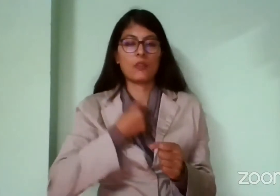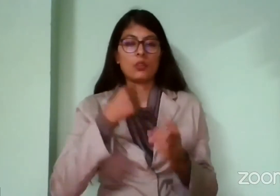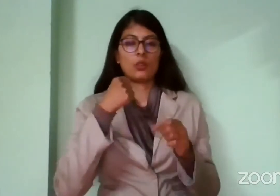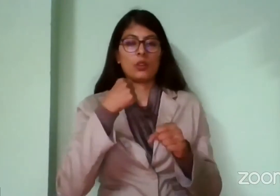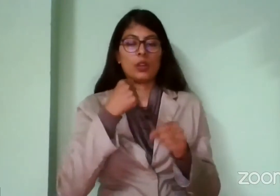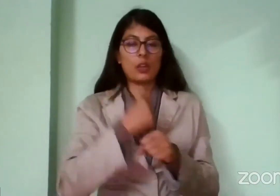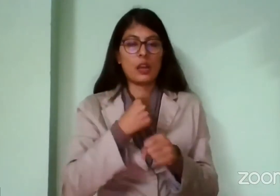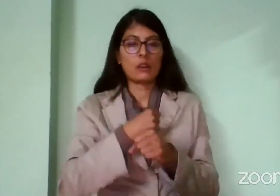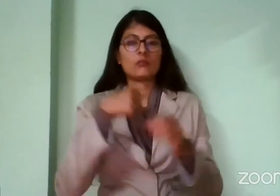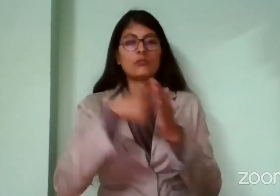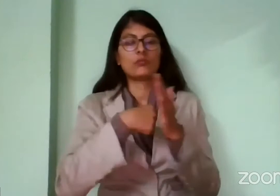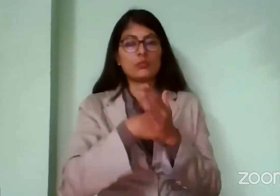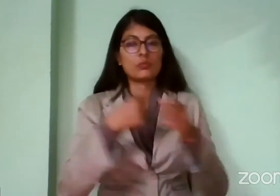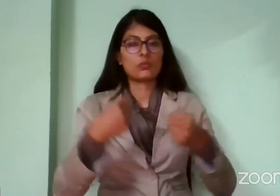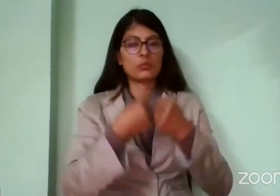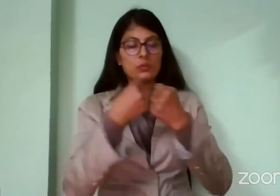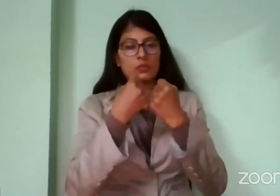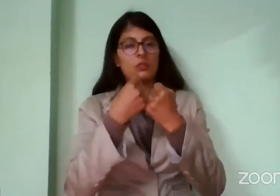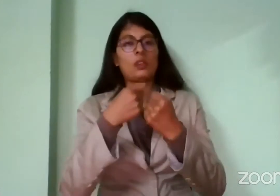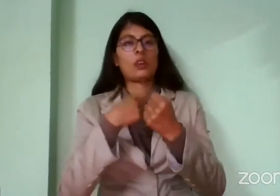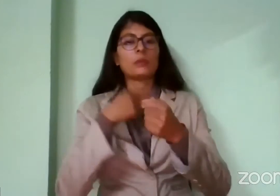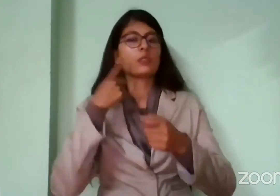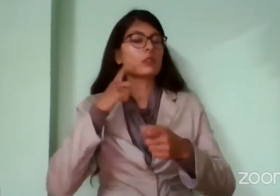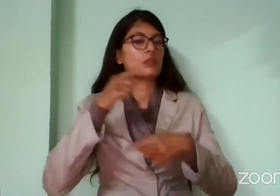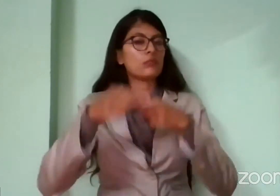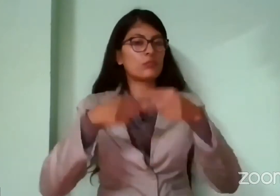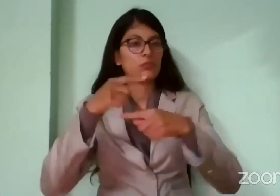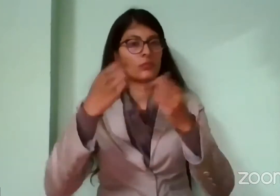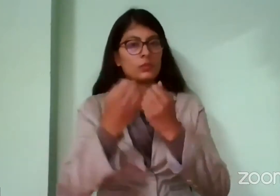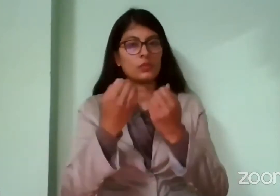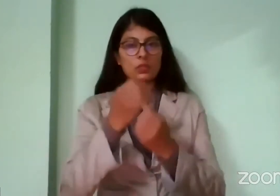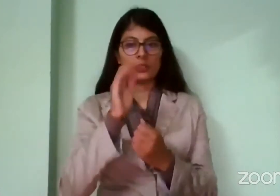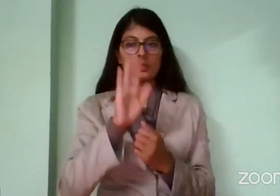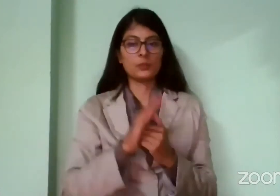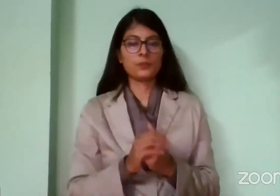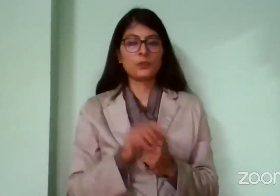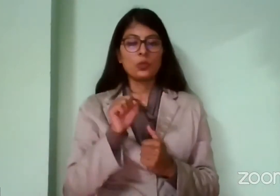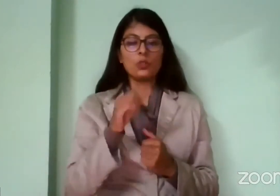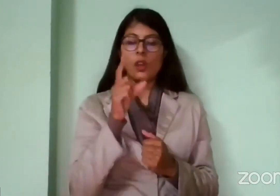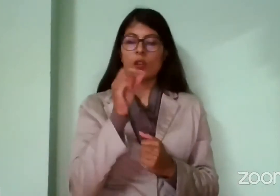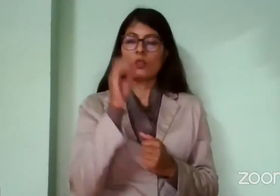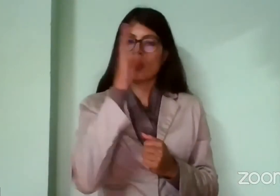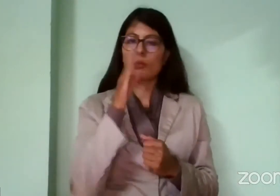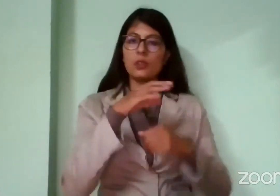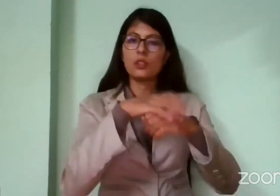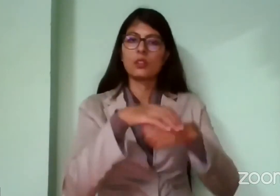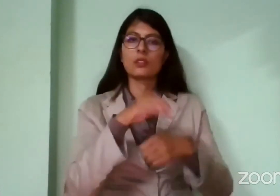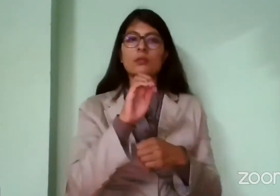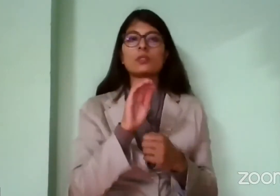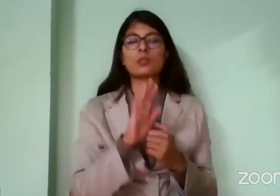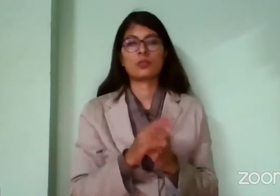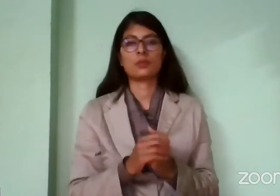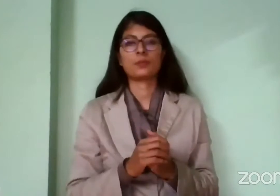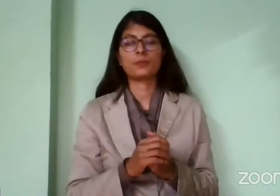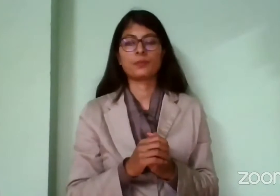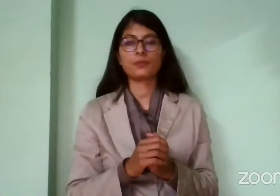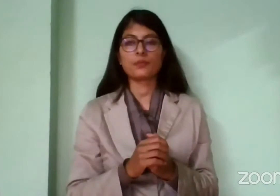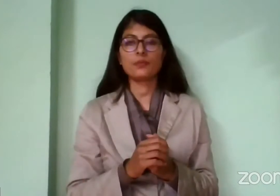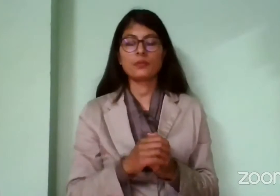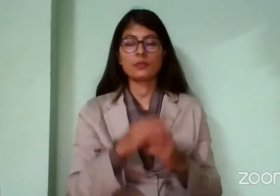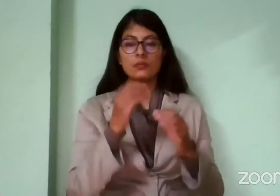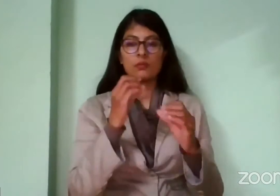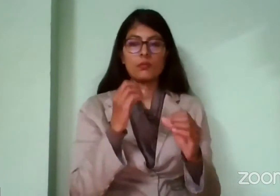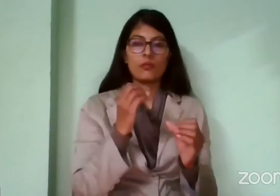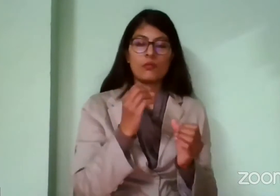on a daily basis the confusion that it creates in relation to the